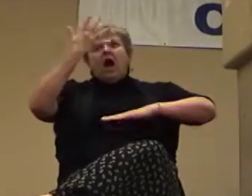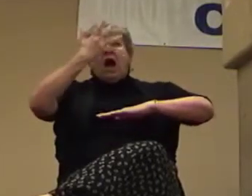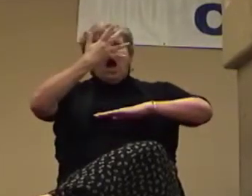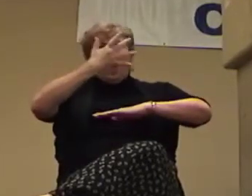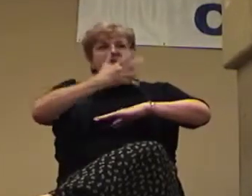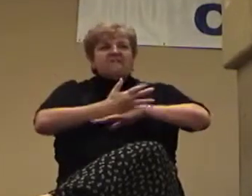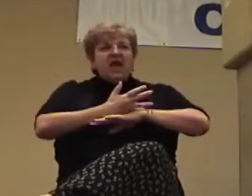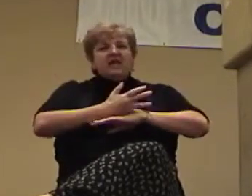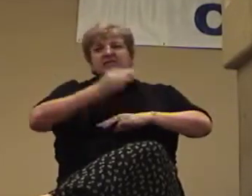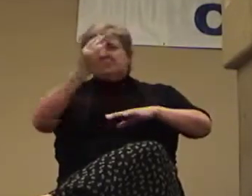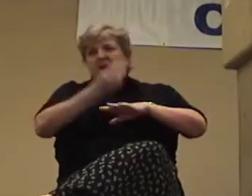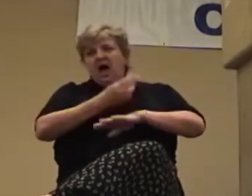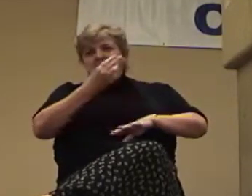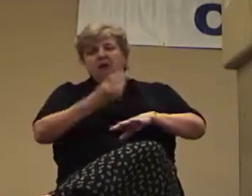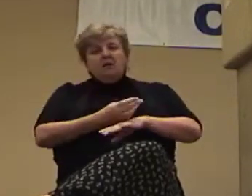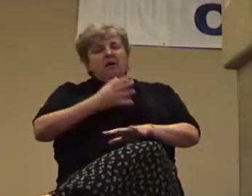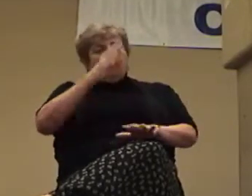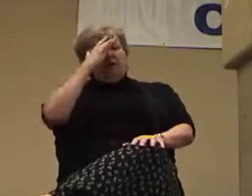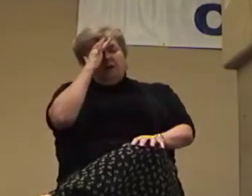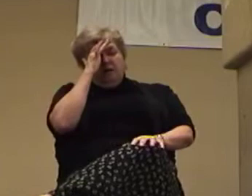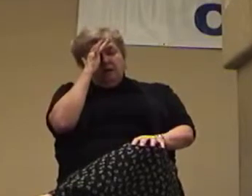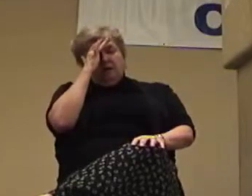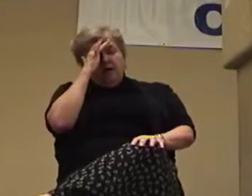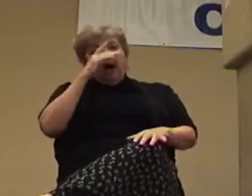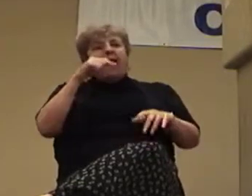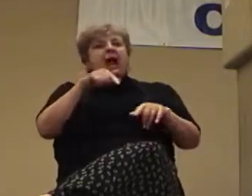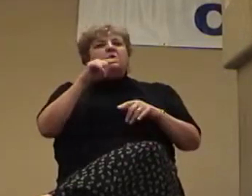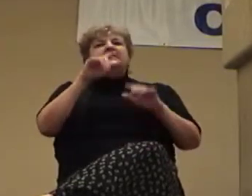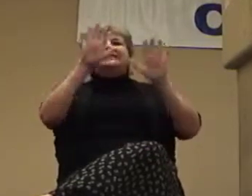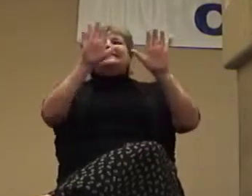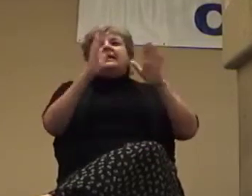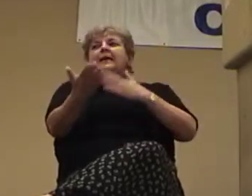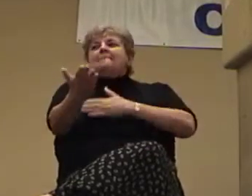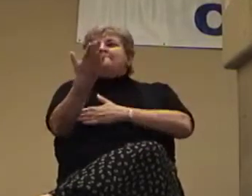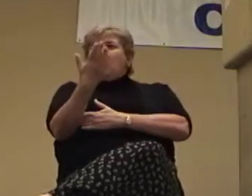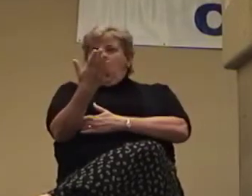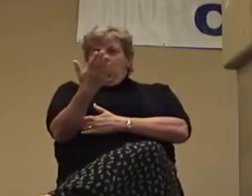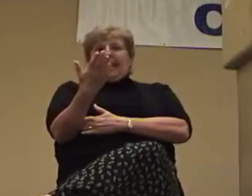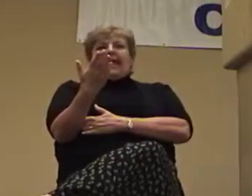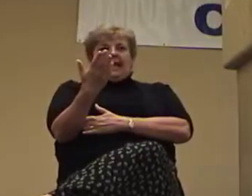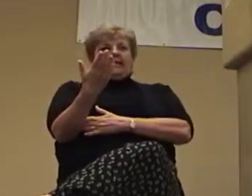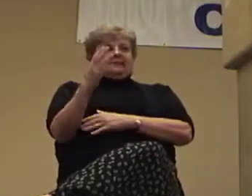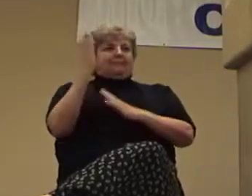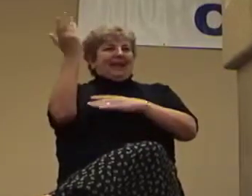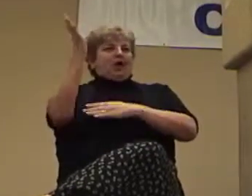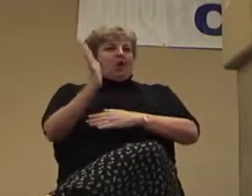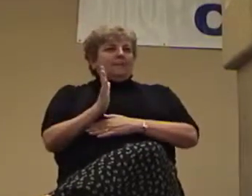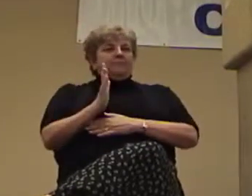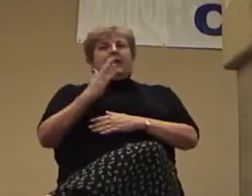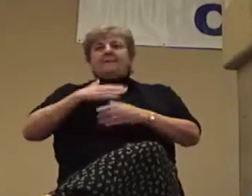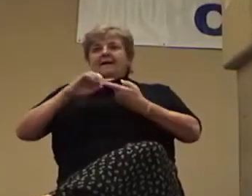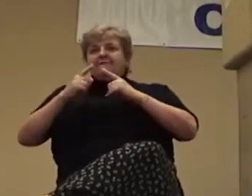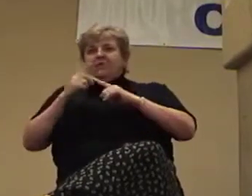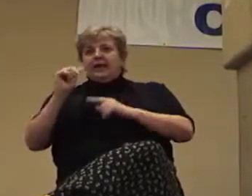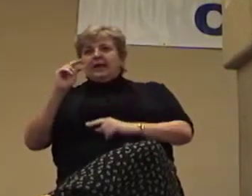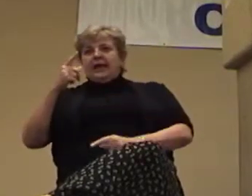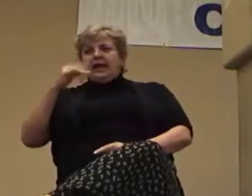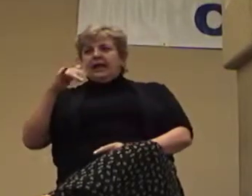there. And I was the Sunday morning speaker, and Angie spoke Saturday night, so I couldn't come out. Wait, where's Angie? Oh, so I couldn't